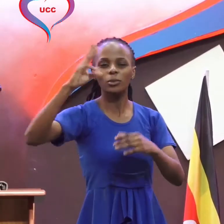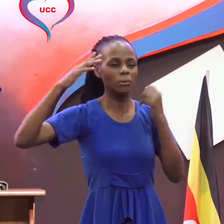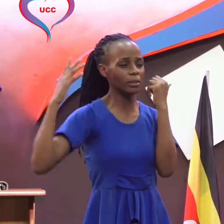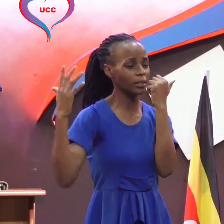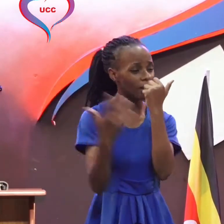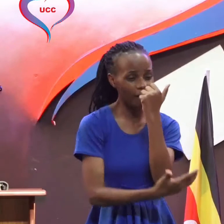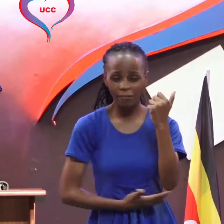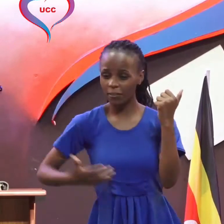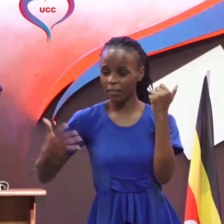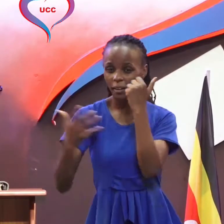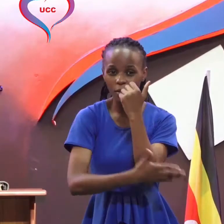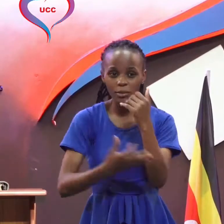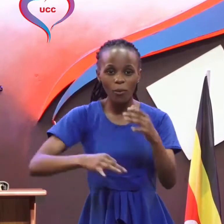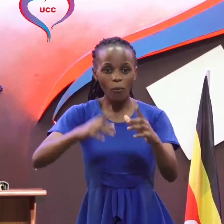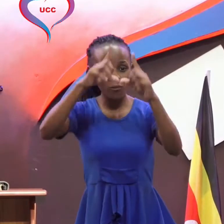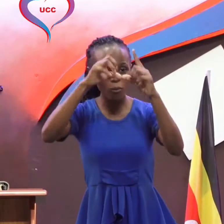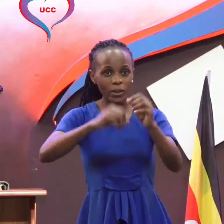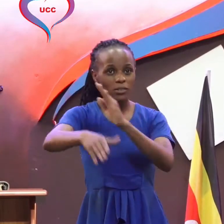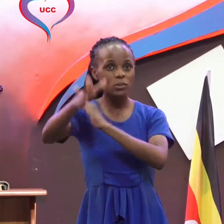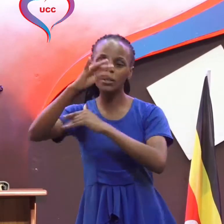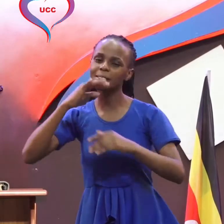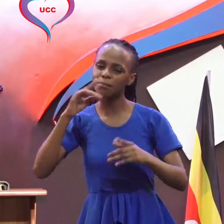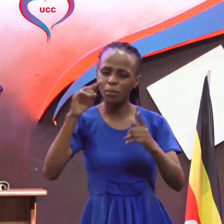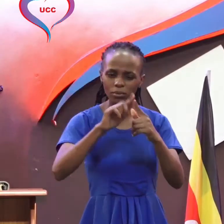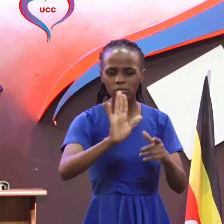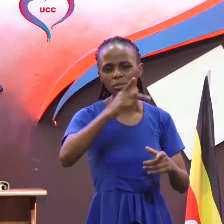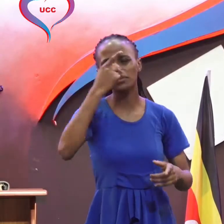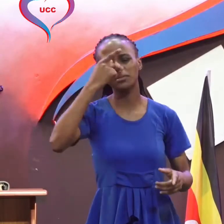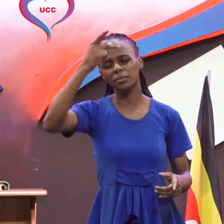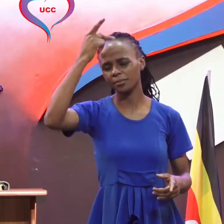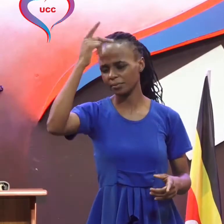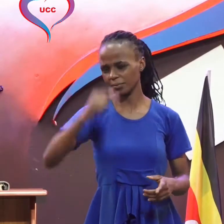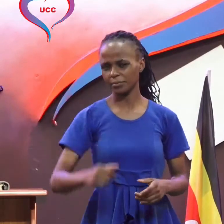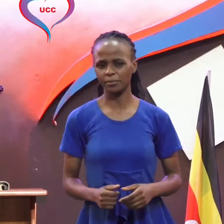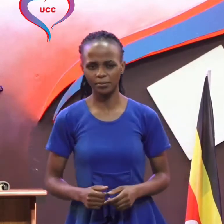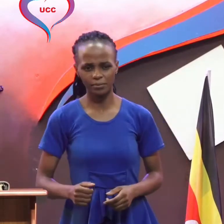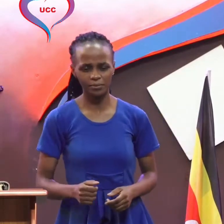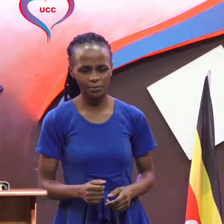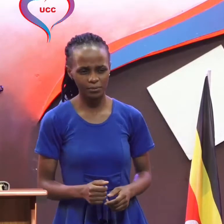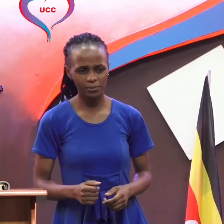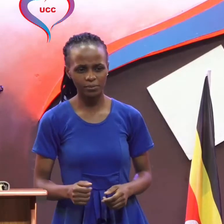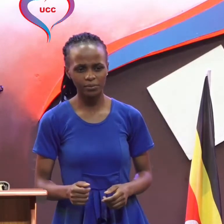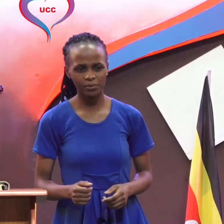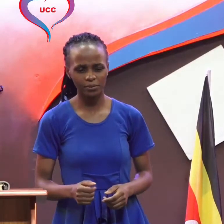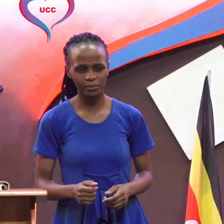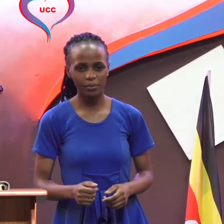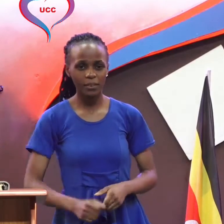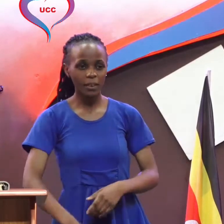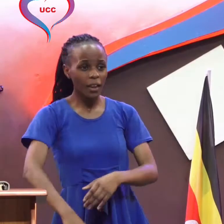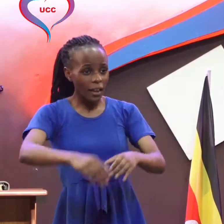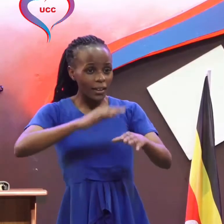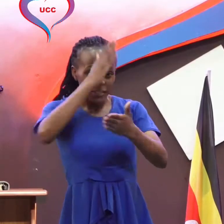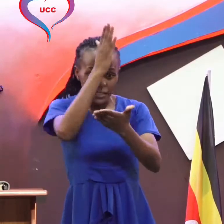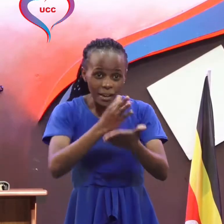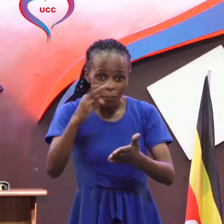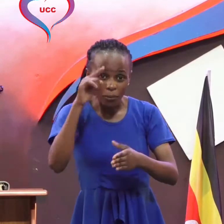g'ebigambo Katonda byayogera ne bazaddebo, you are just harvesting all the harvest of the words that the Lord said to your parents. Abamu